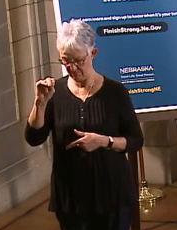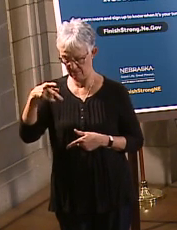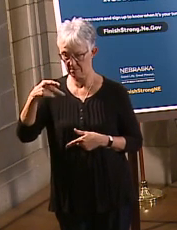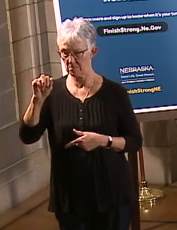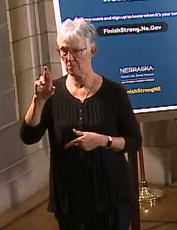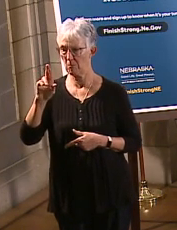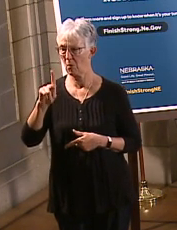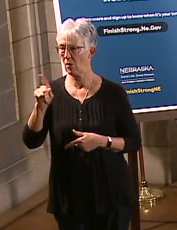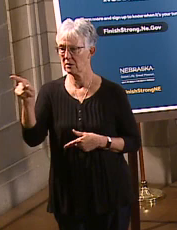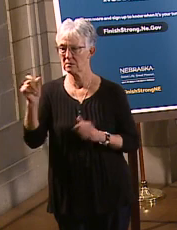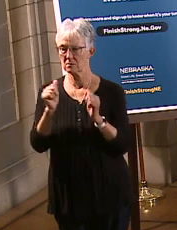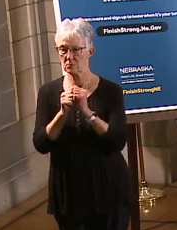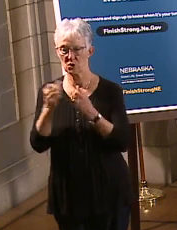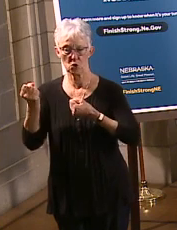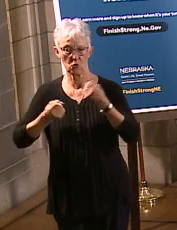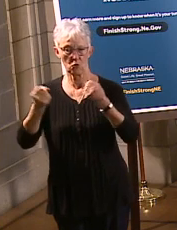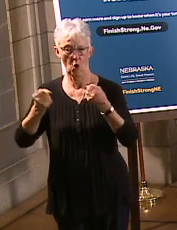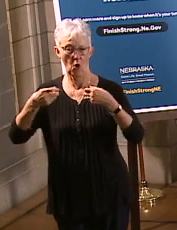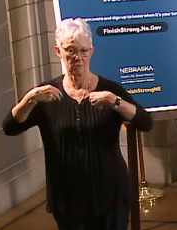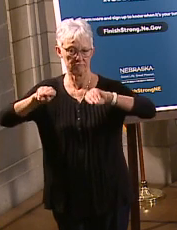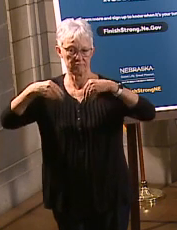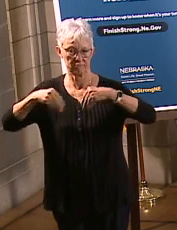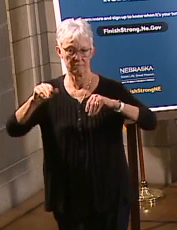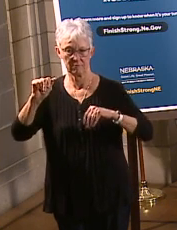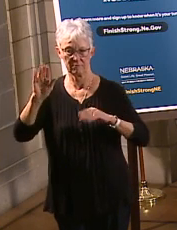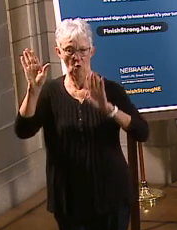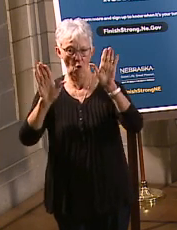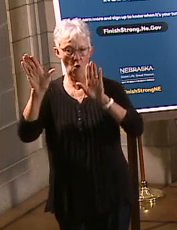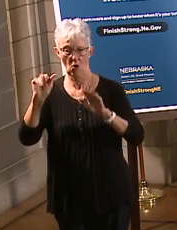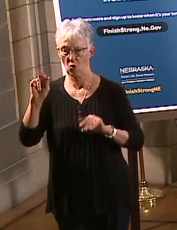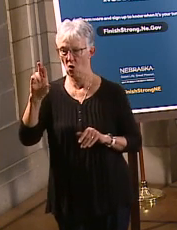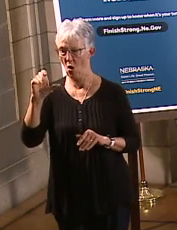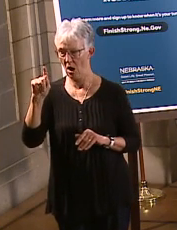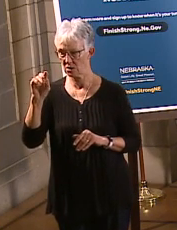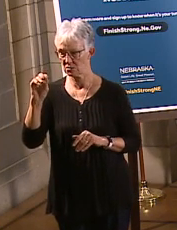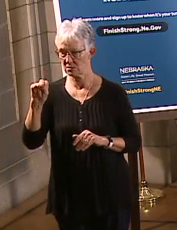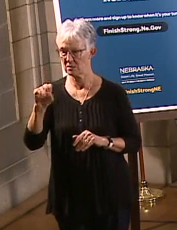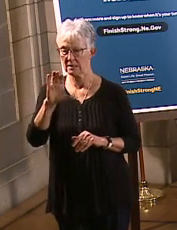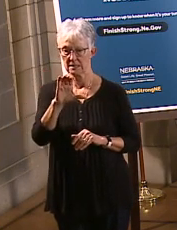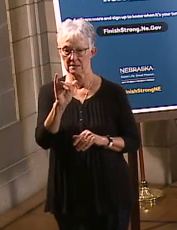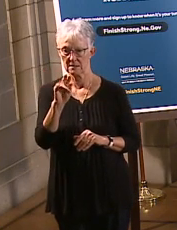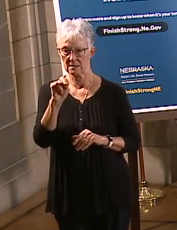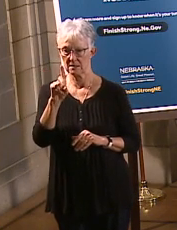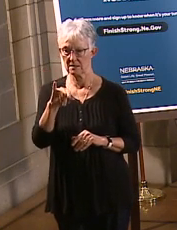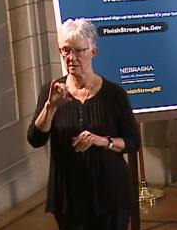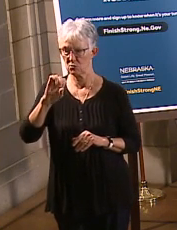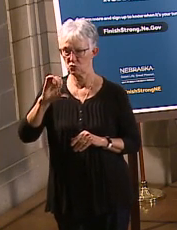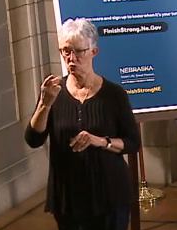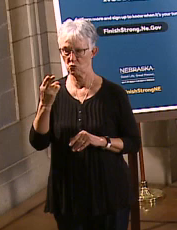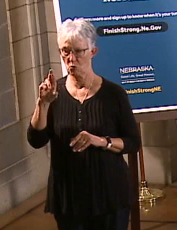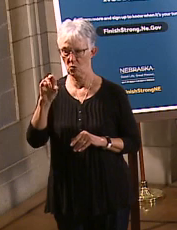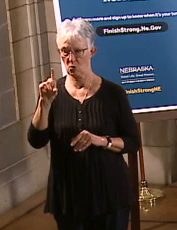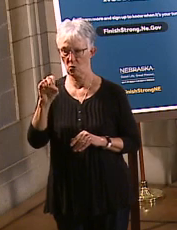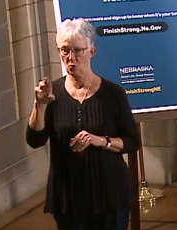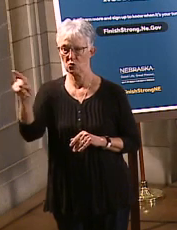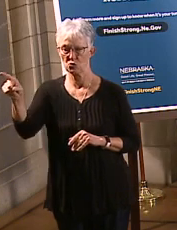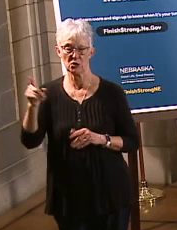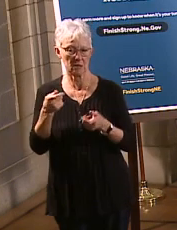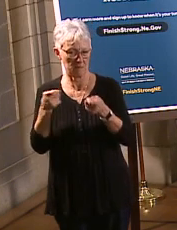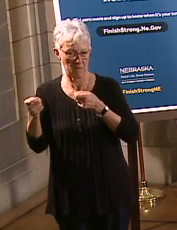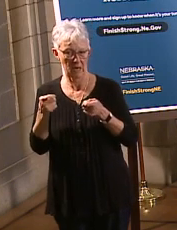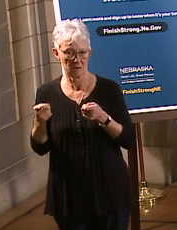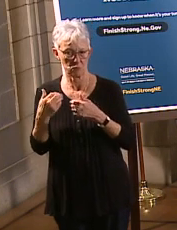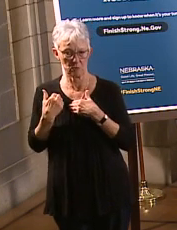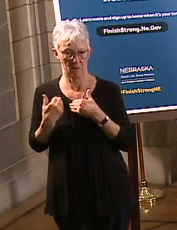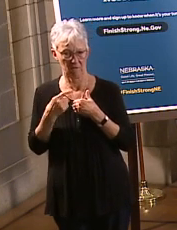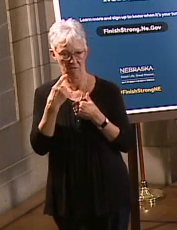Auto Auctions, and then also Cindy Schroeder, who is the fleet data manager at the Aurora Co-op. And the three new services that Rhonda's